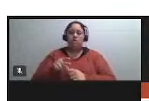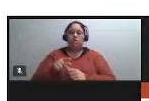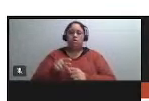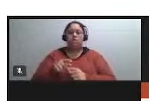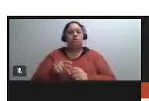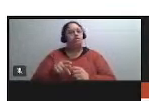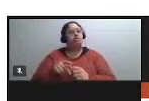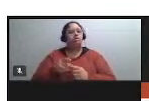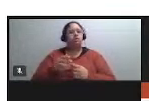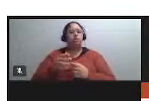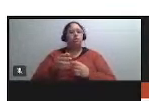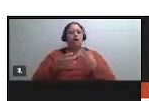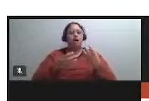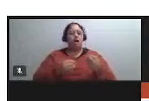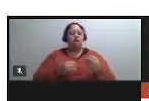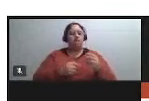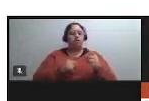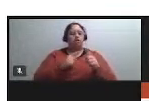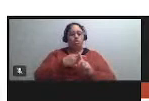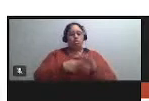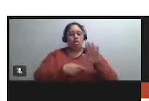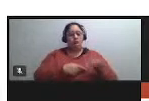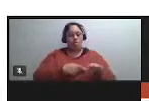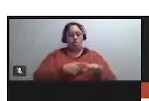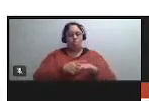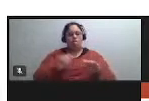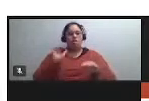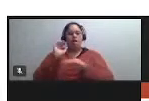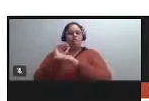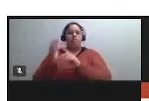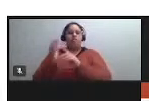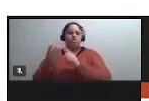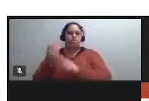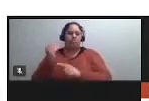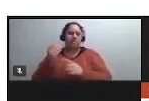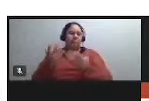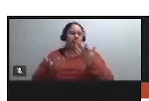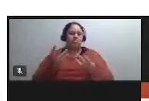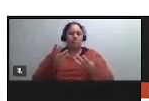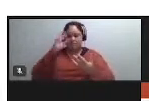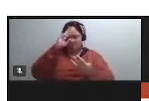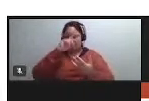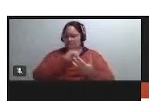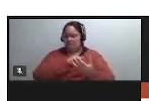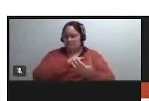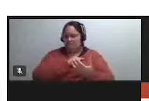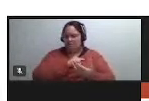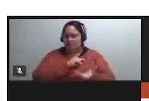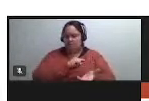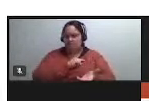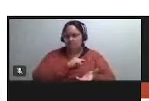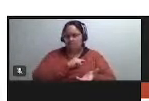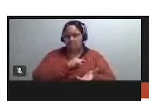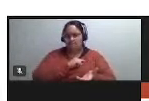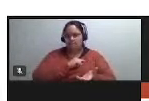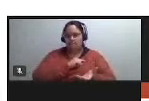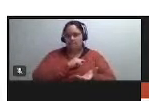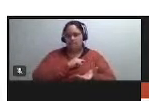lower targets, but there's been overachievements. What was the